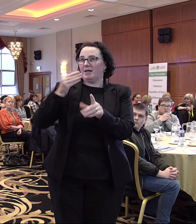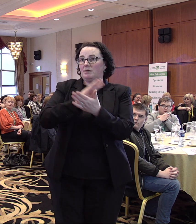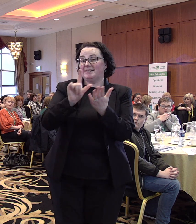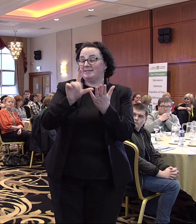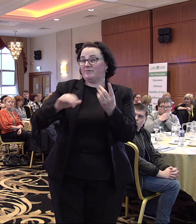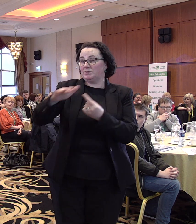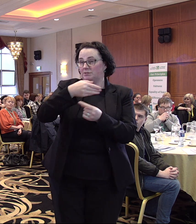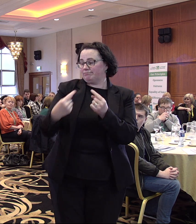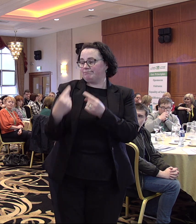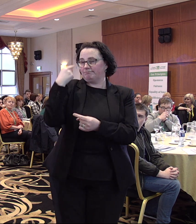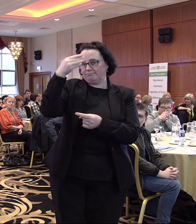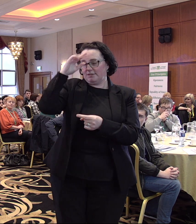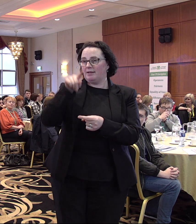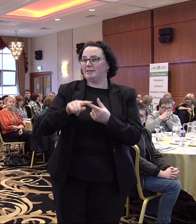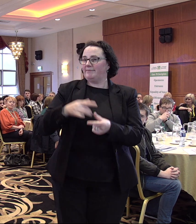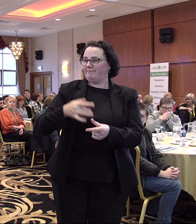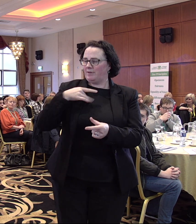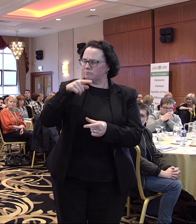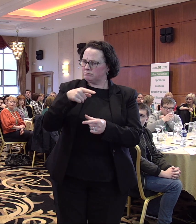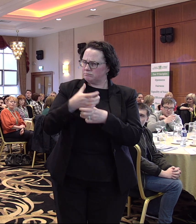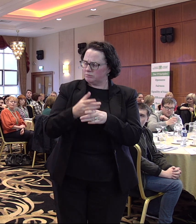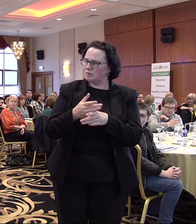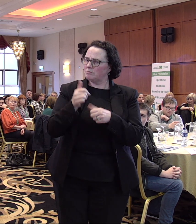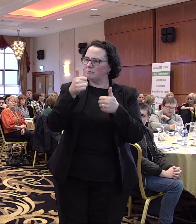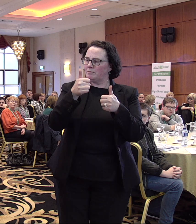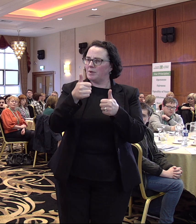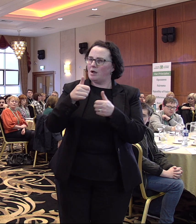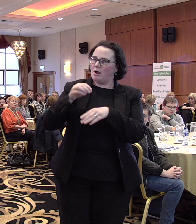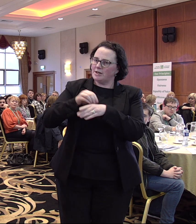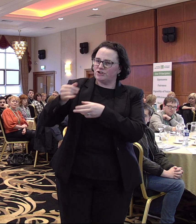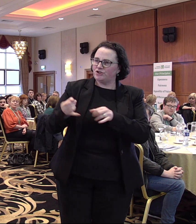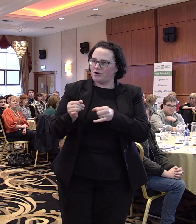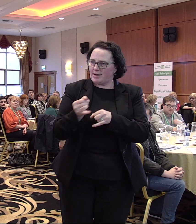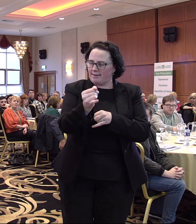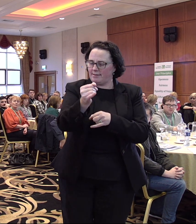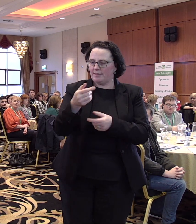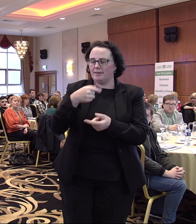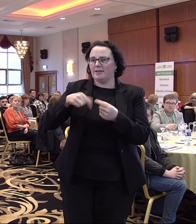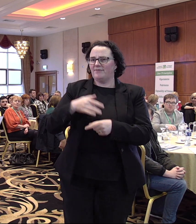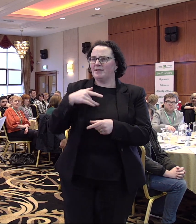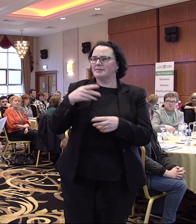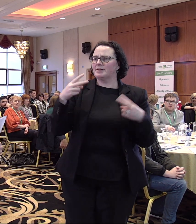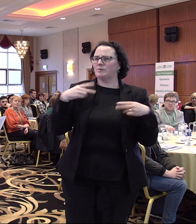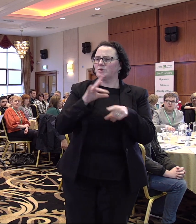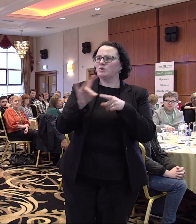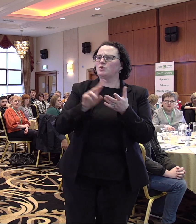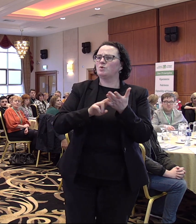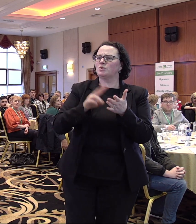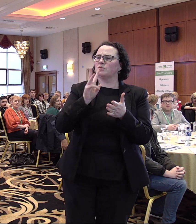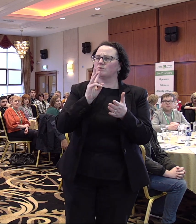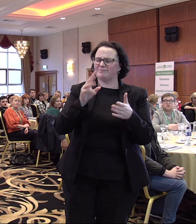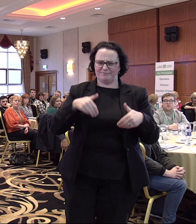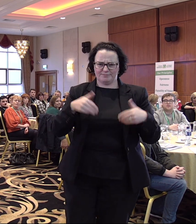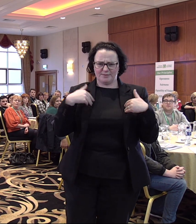1970s in Ireland. They felt that we were a country on a journey. They felt that the language used this morning lacked